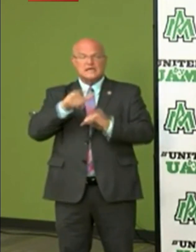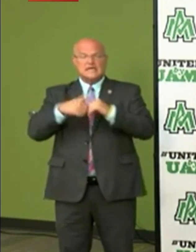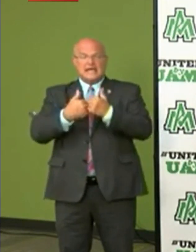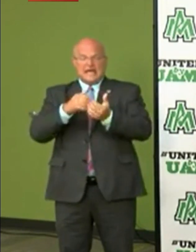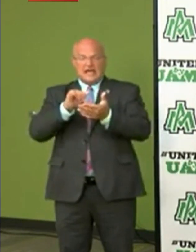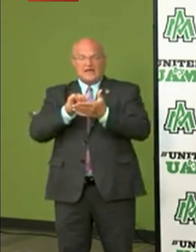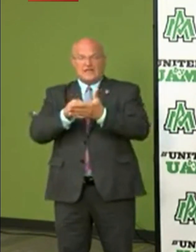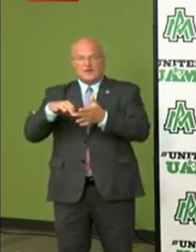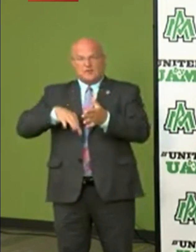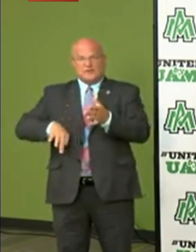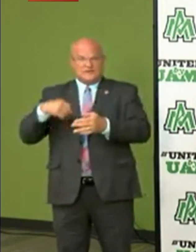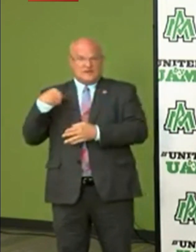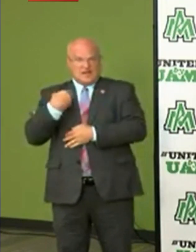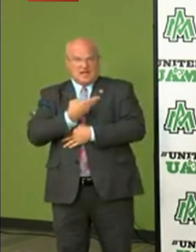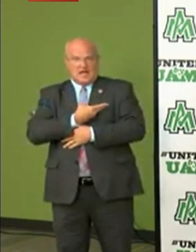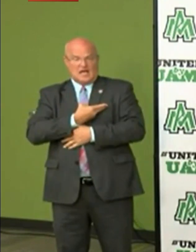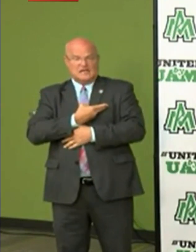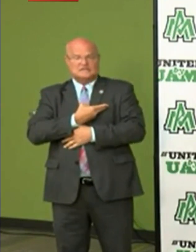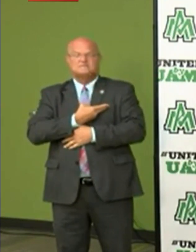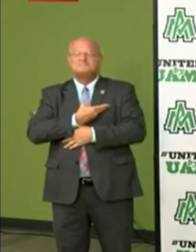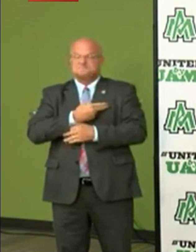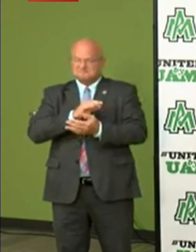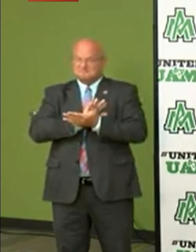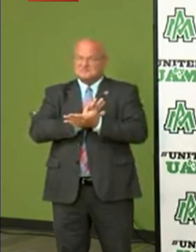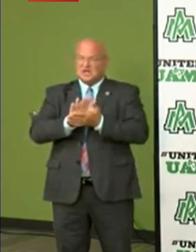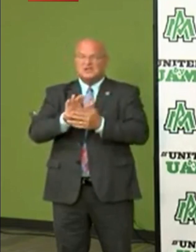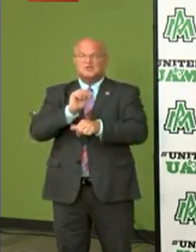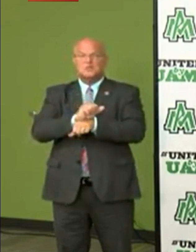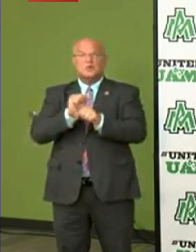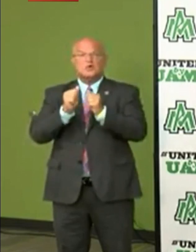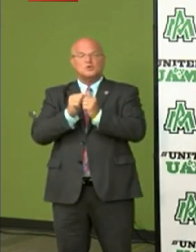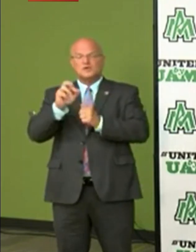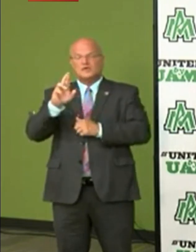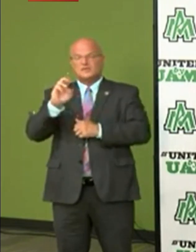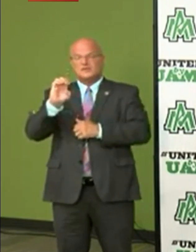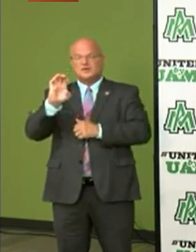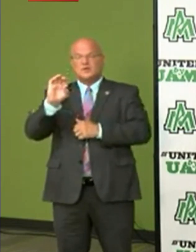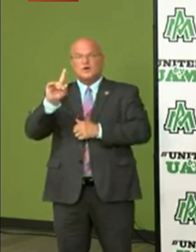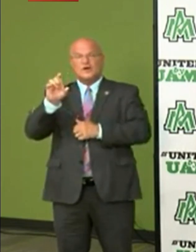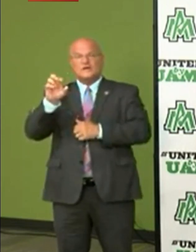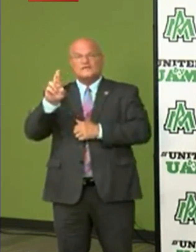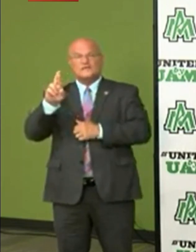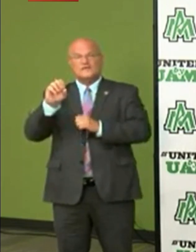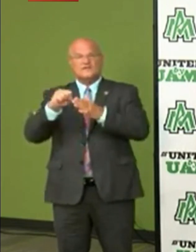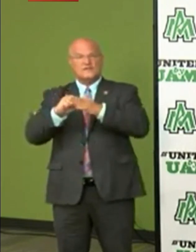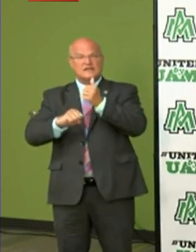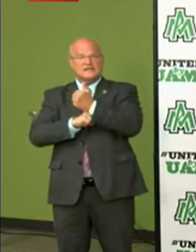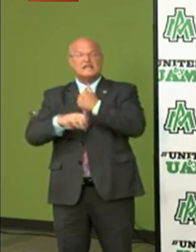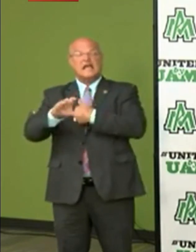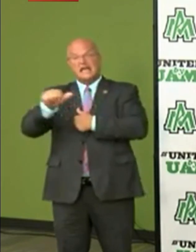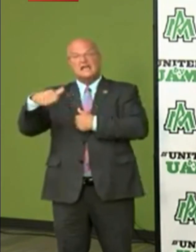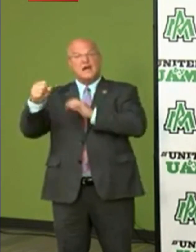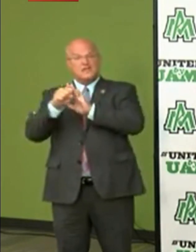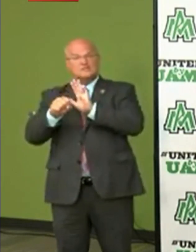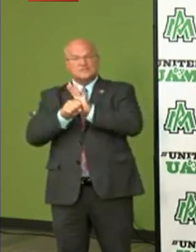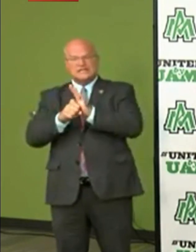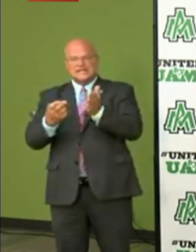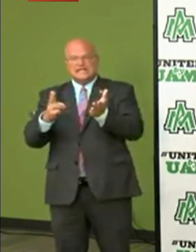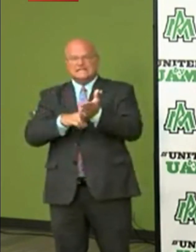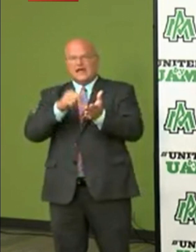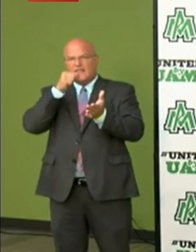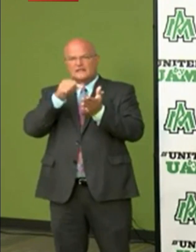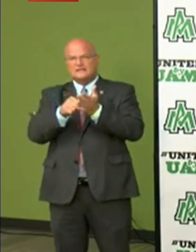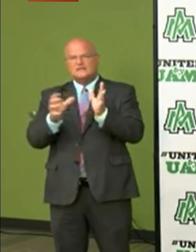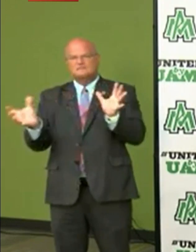that will benefit us. It would be nice to be working with the Rockefeller Foundation and other states as I sign this letter